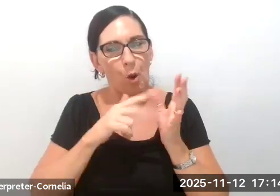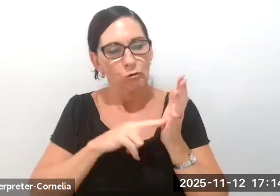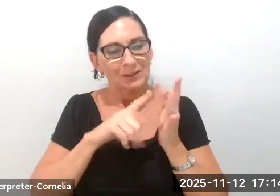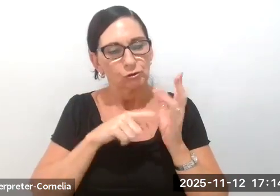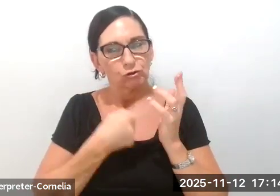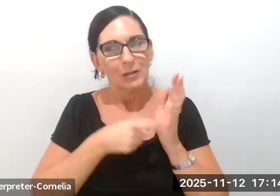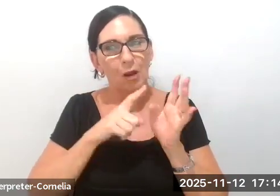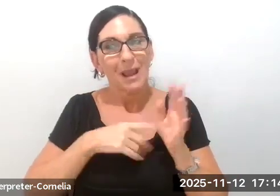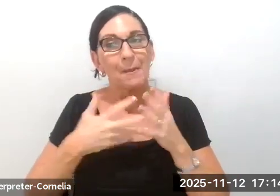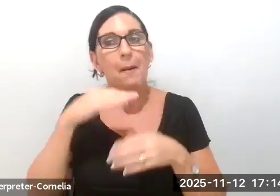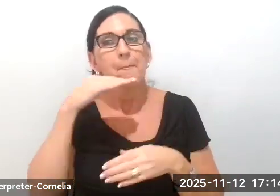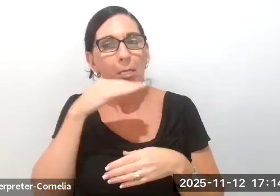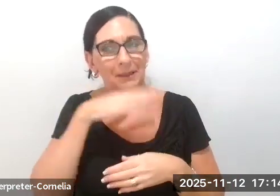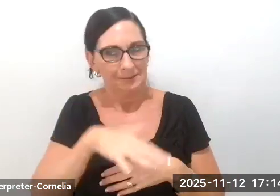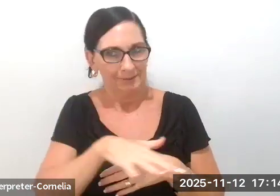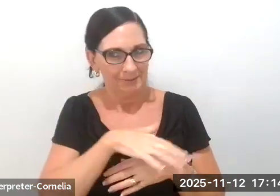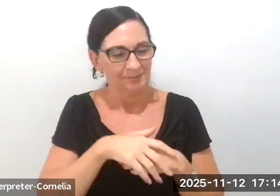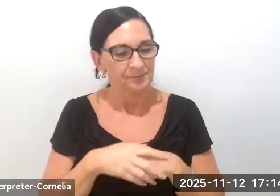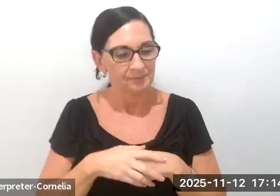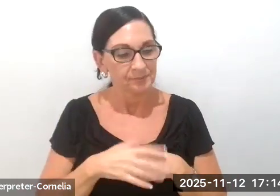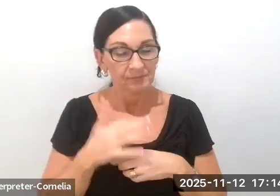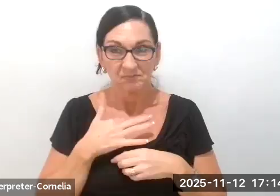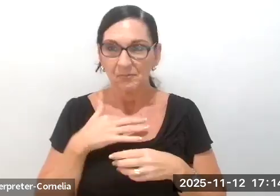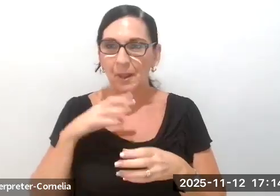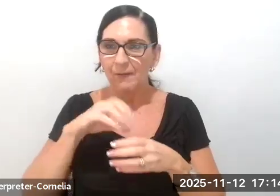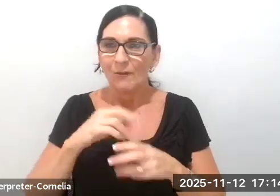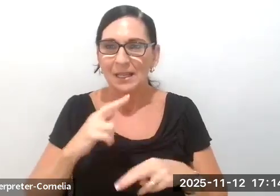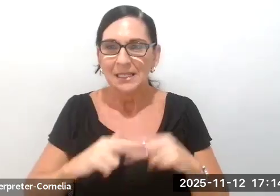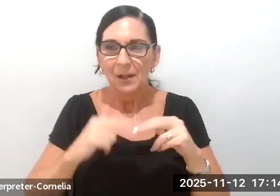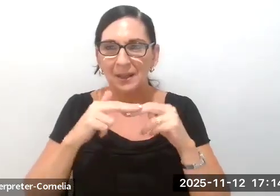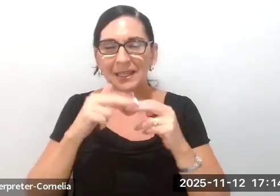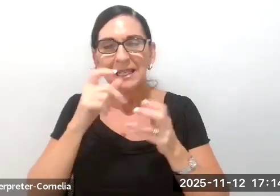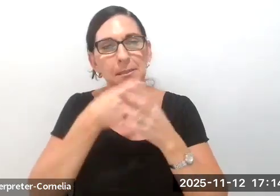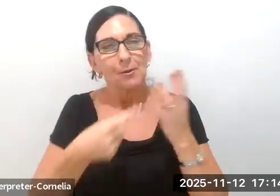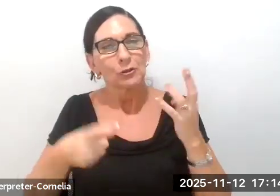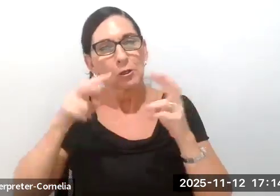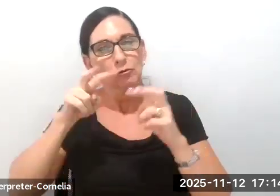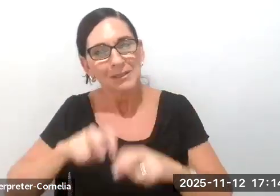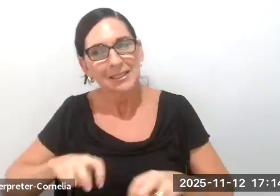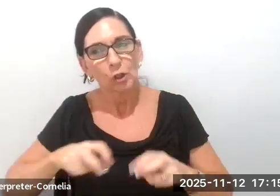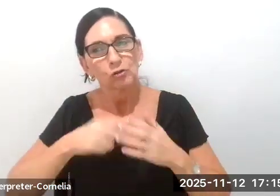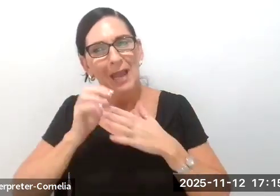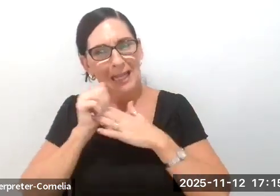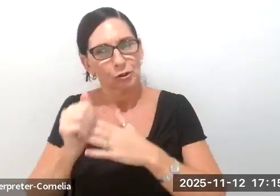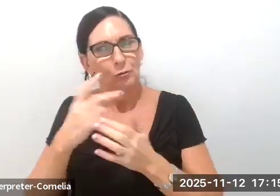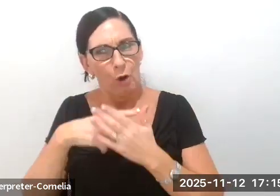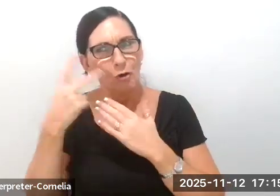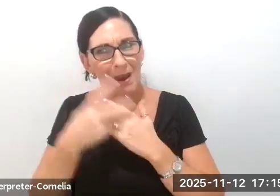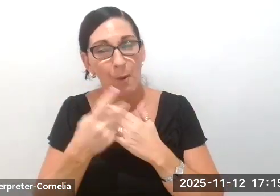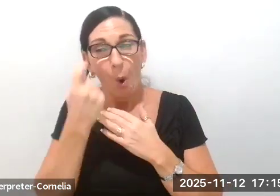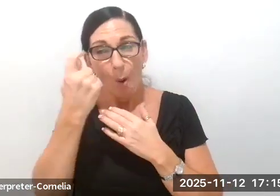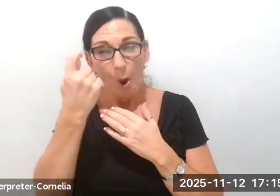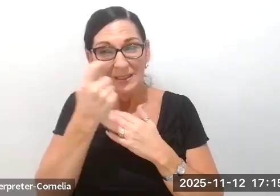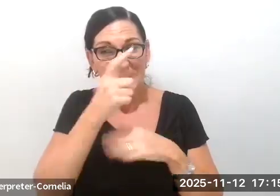Melbourne. I've been involved in developing the Disability Research Leadership Program almost from the